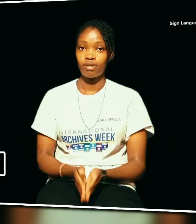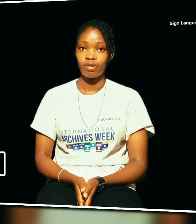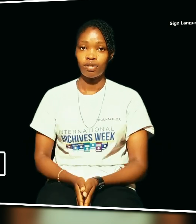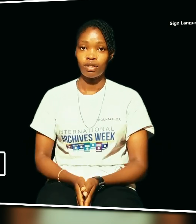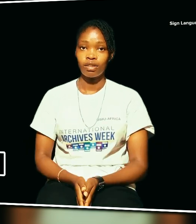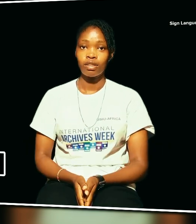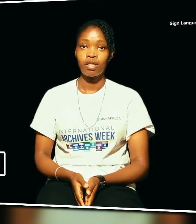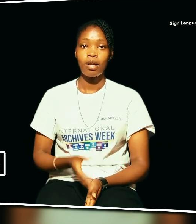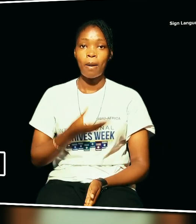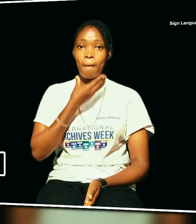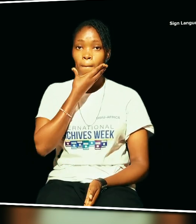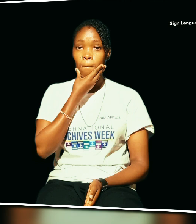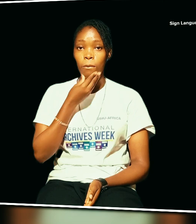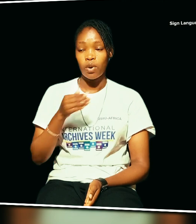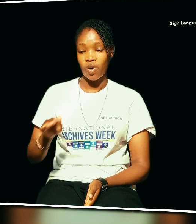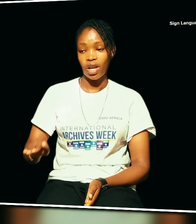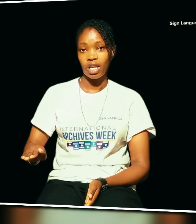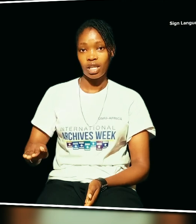boy,